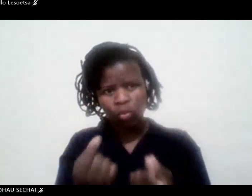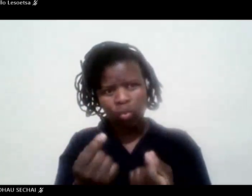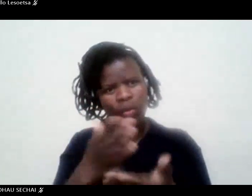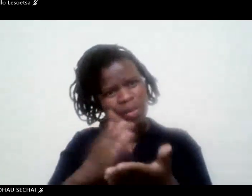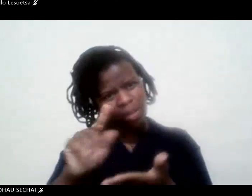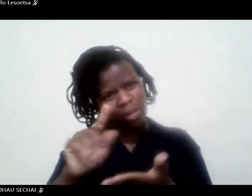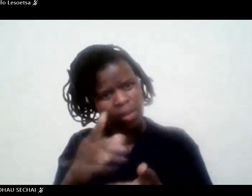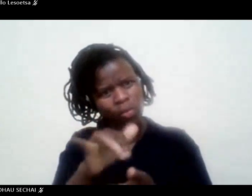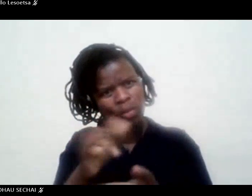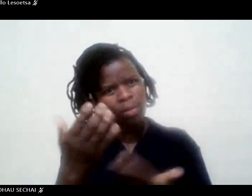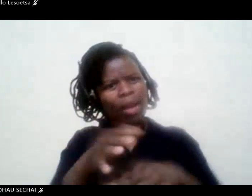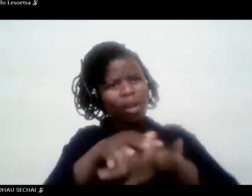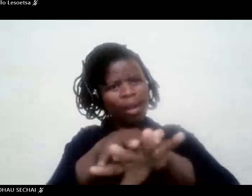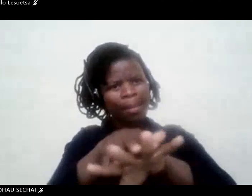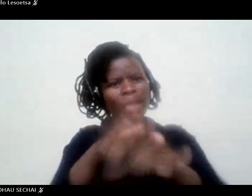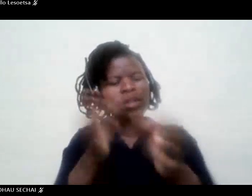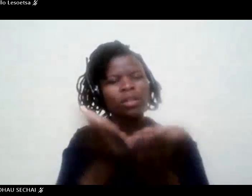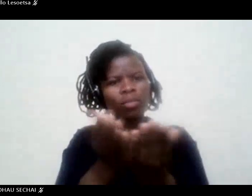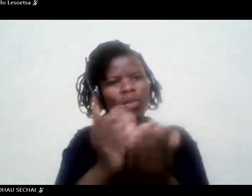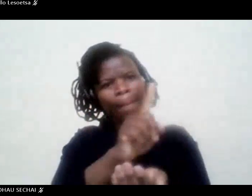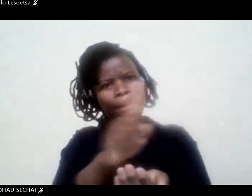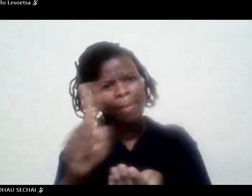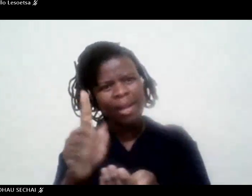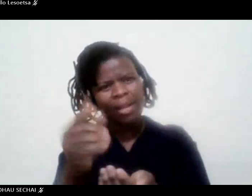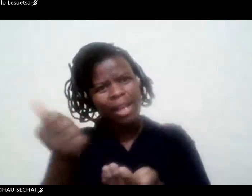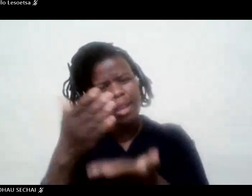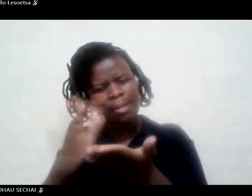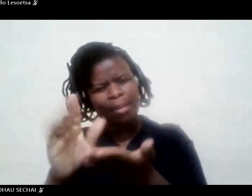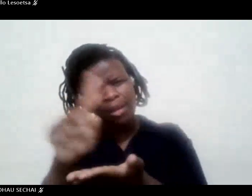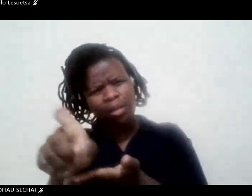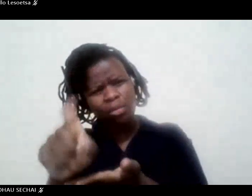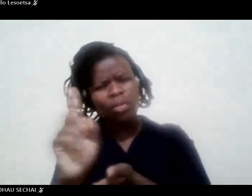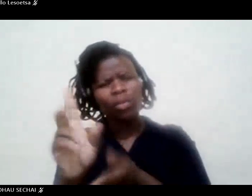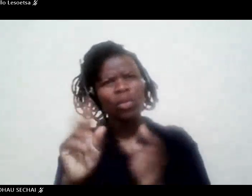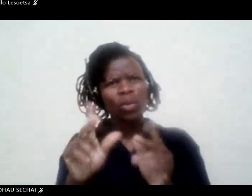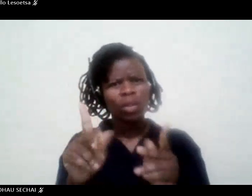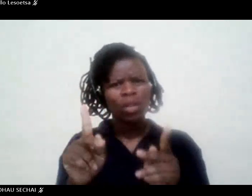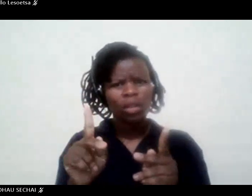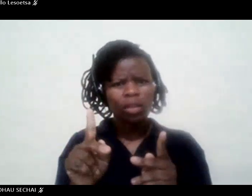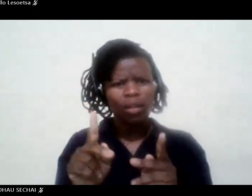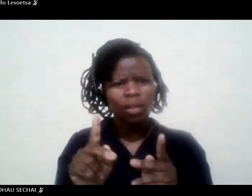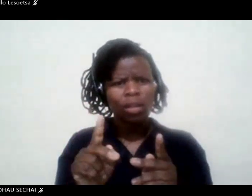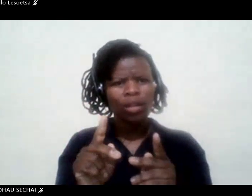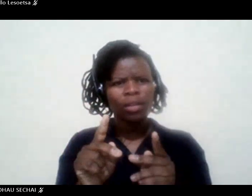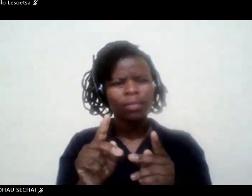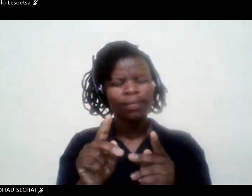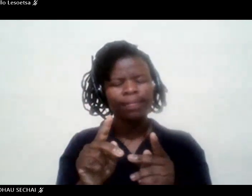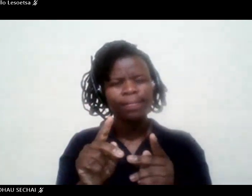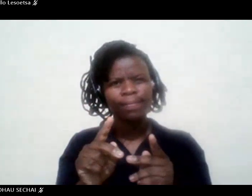the other part is just asking, how about like they get all